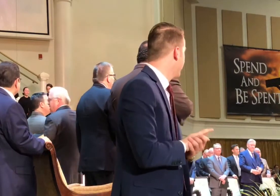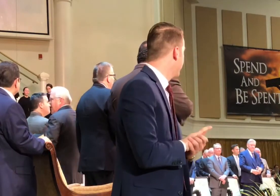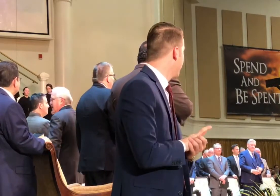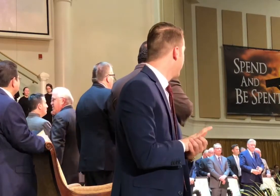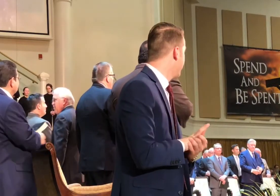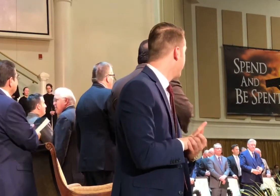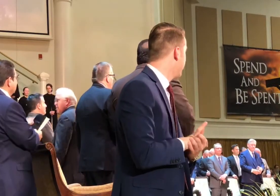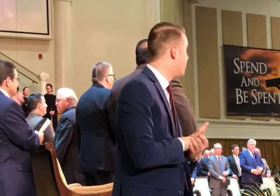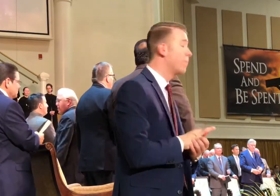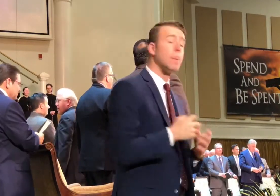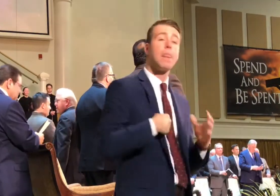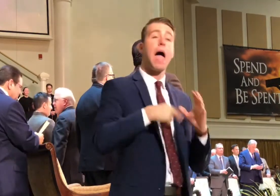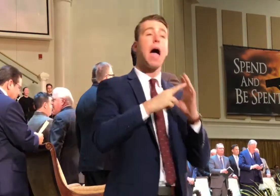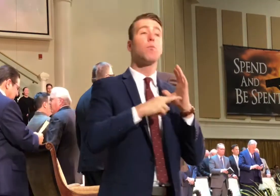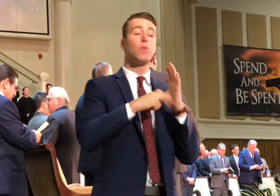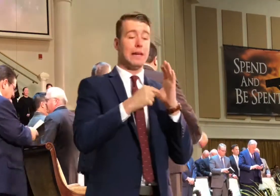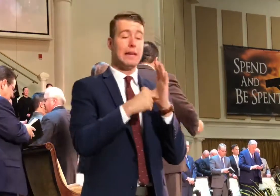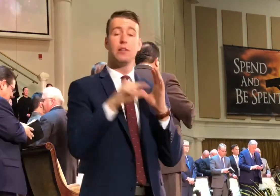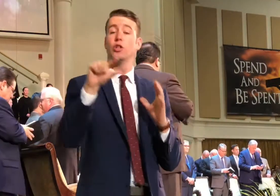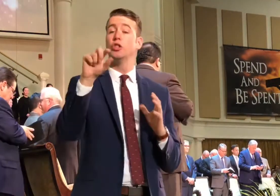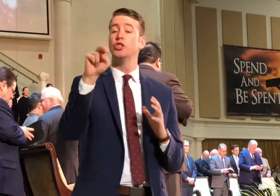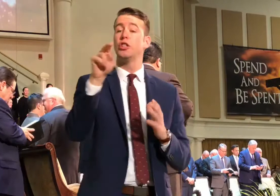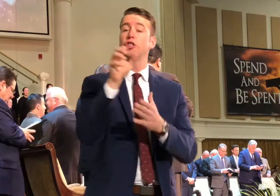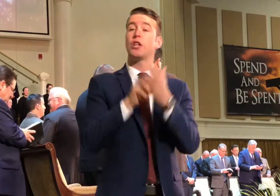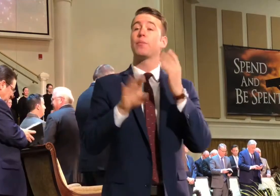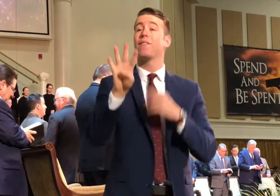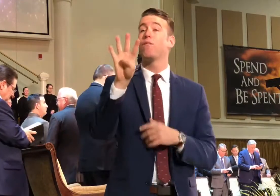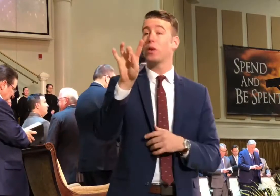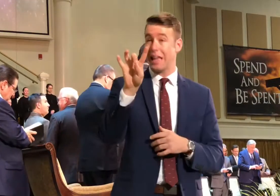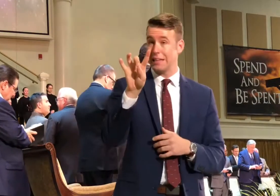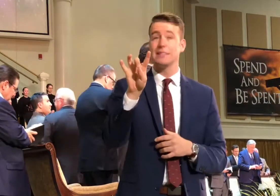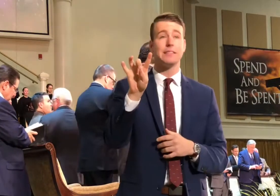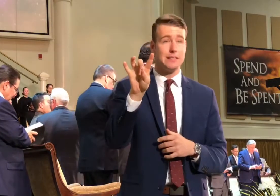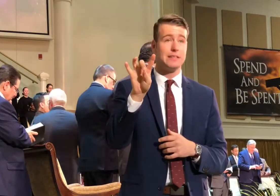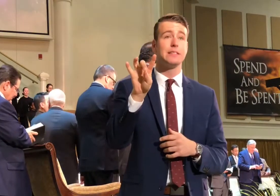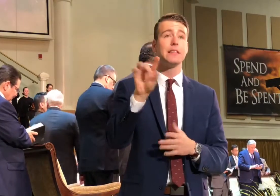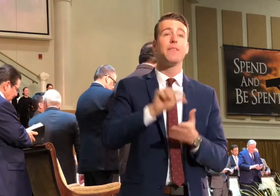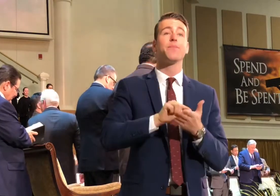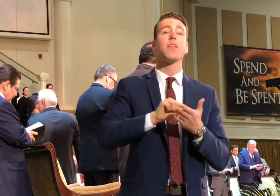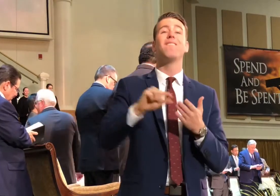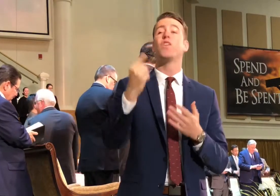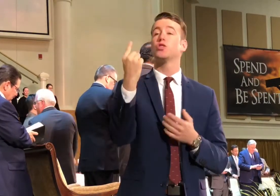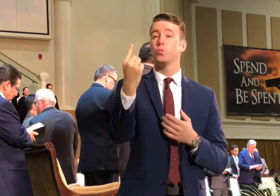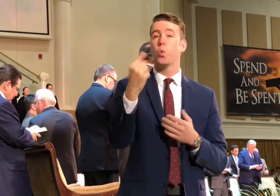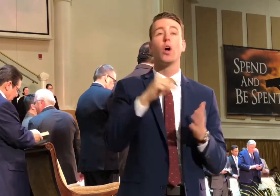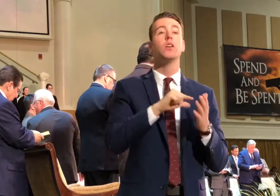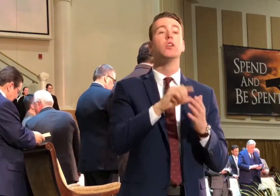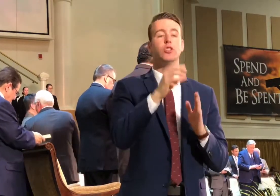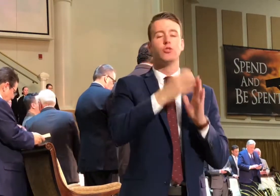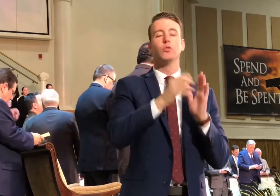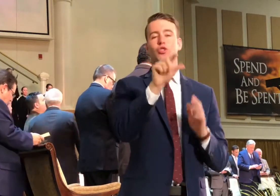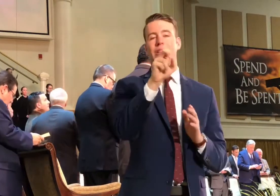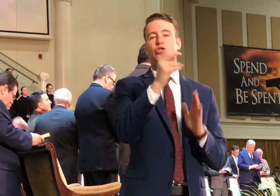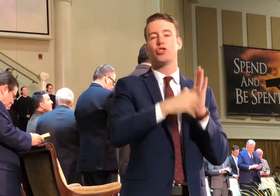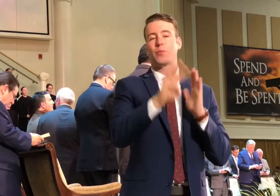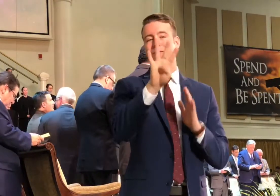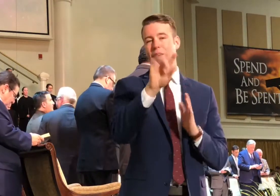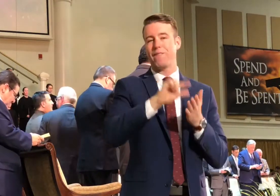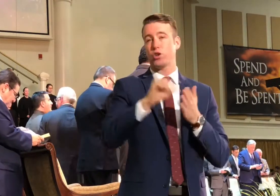I'm reading tonight from Genesis chapter 48 and verse 1. Genesis chapter